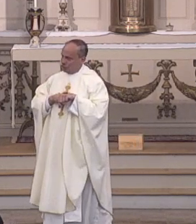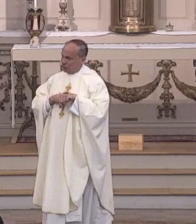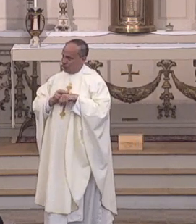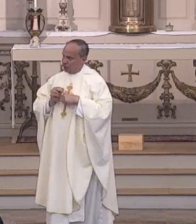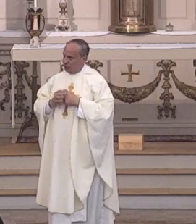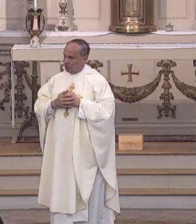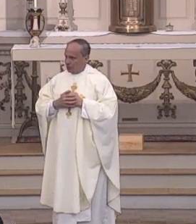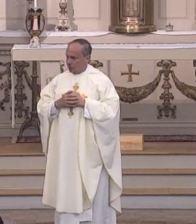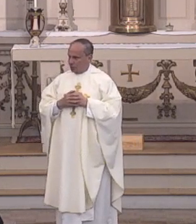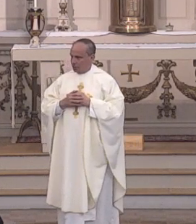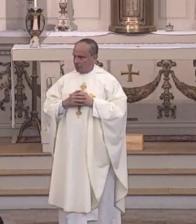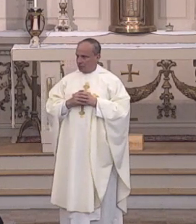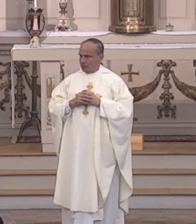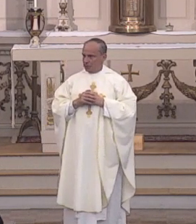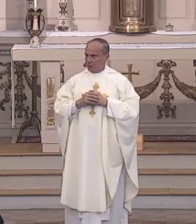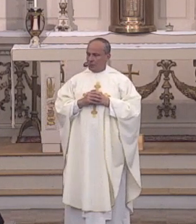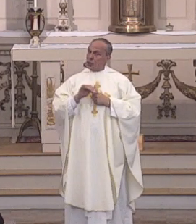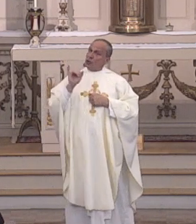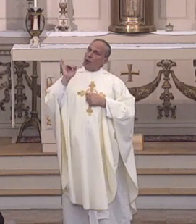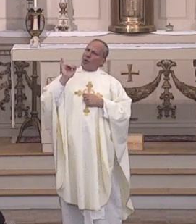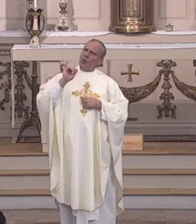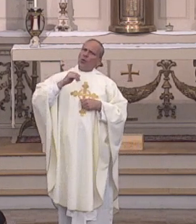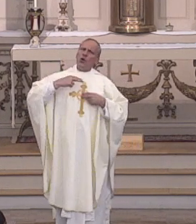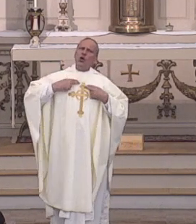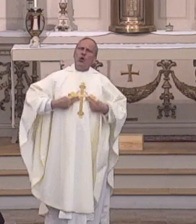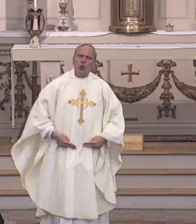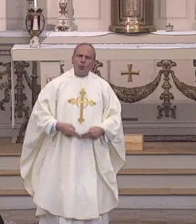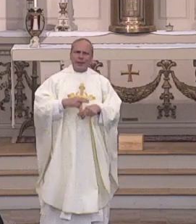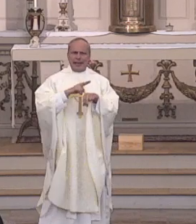because I have a human nature.